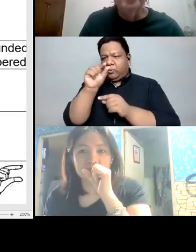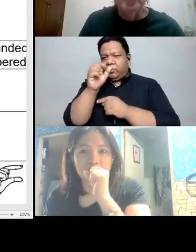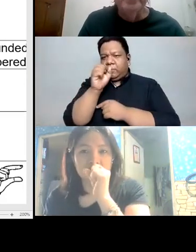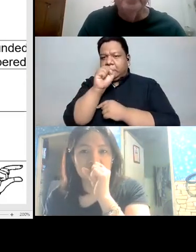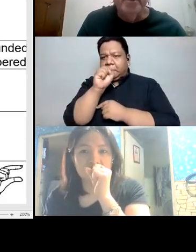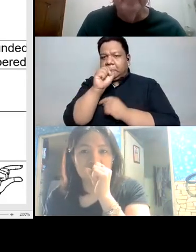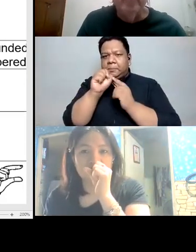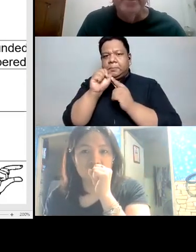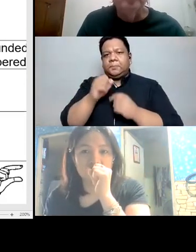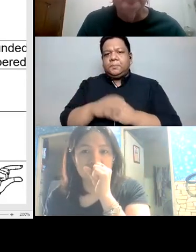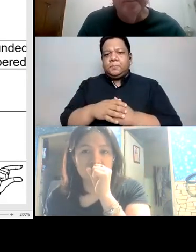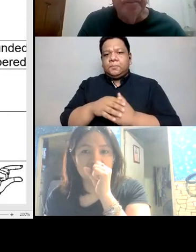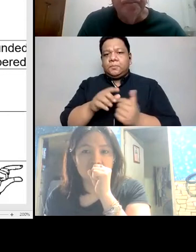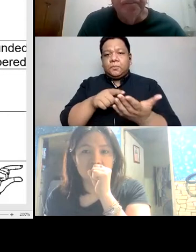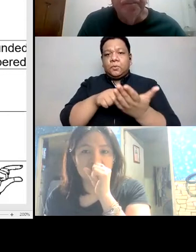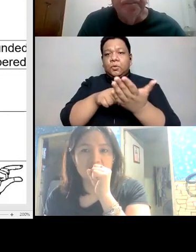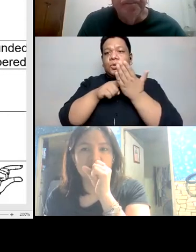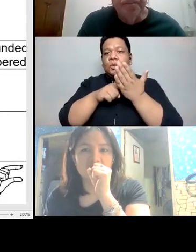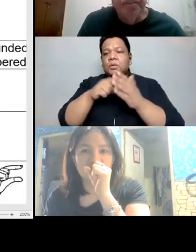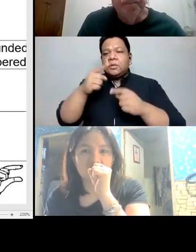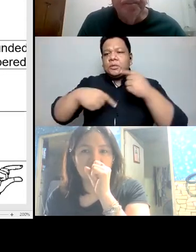Okay, show me the sign for apple.